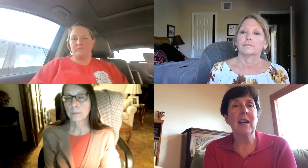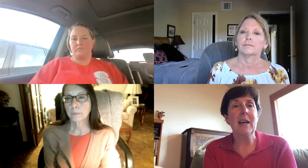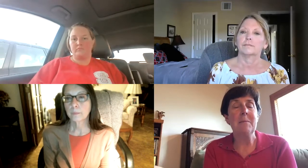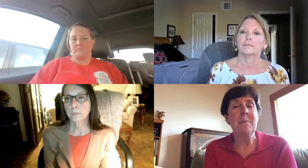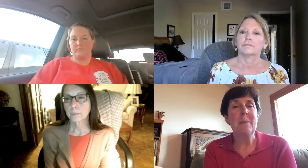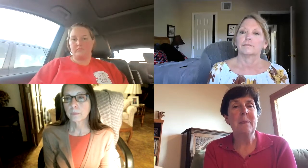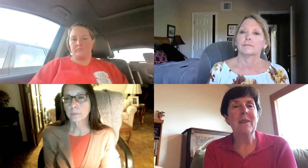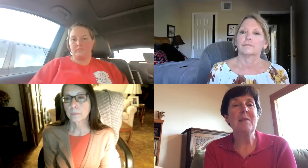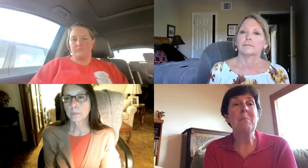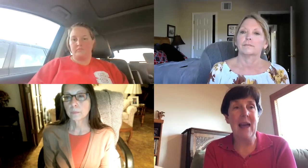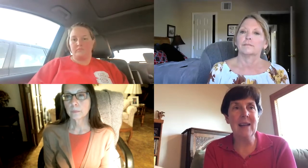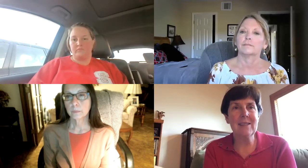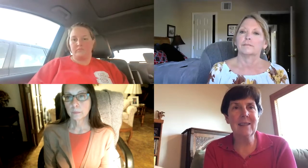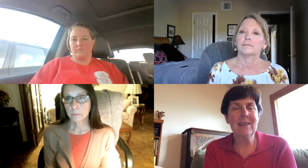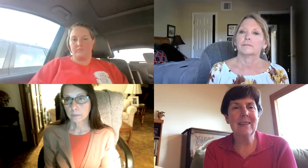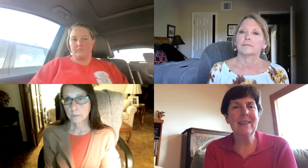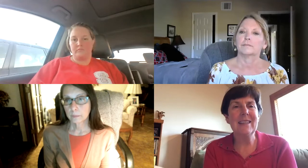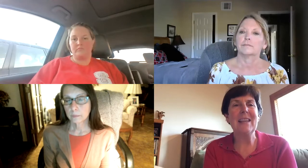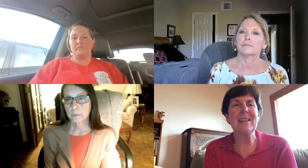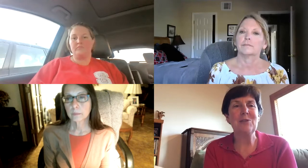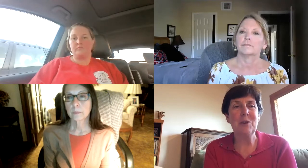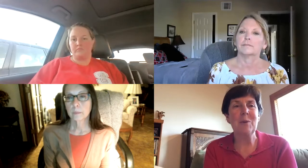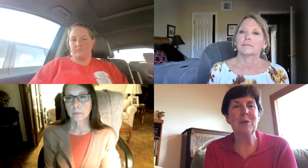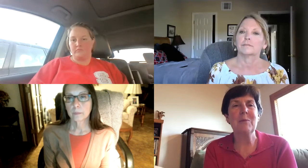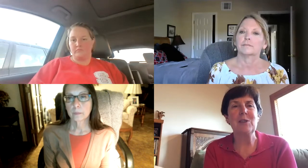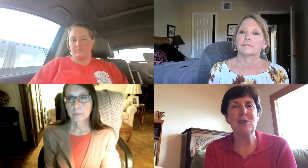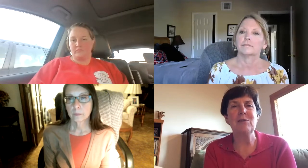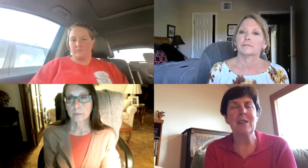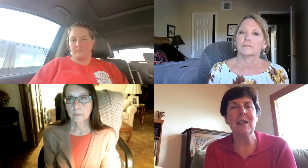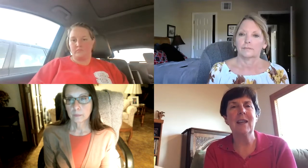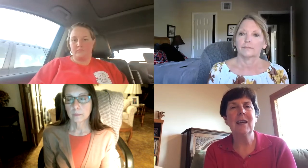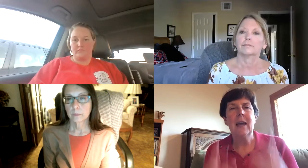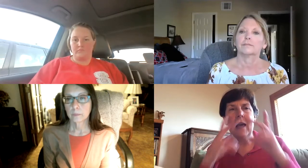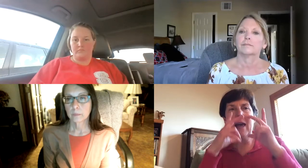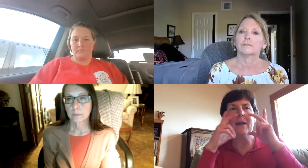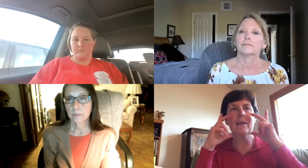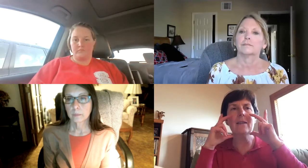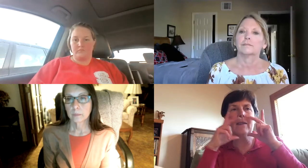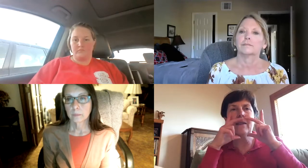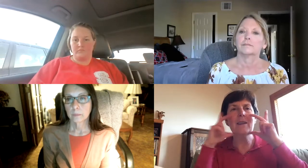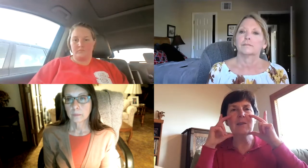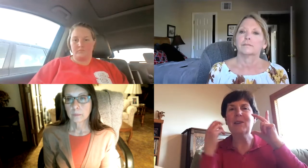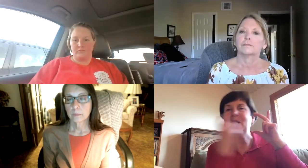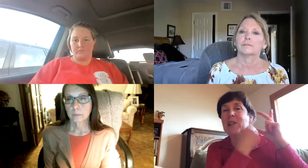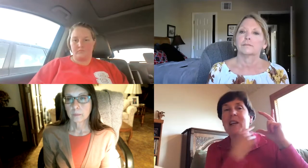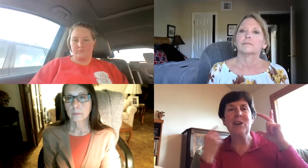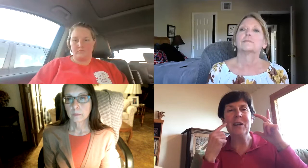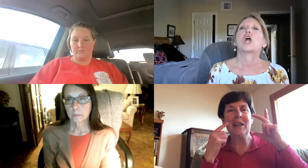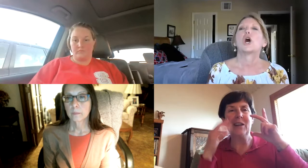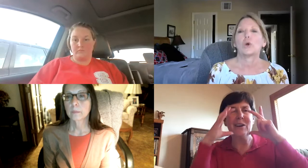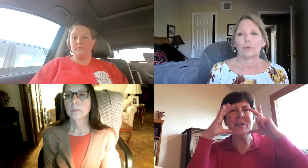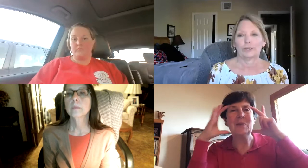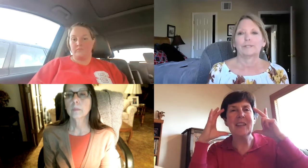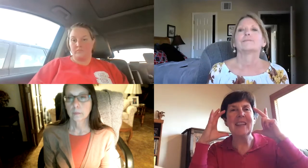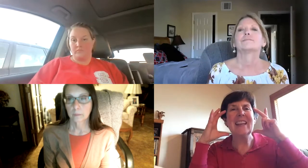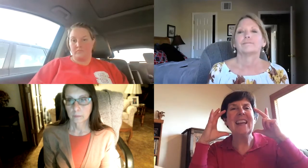And the mask that the interpreter was using had clear